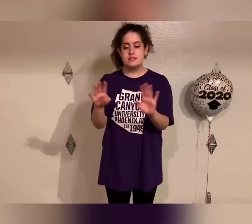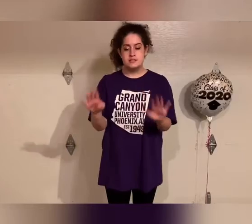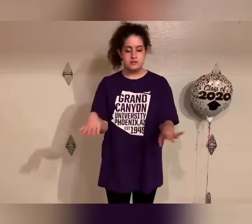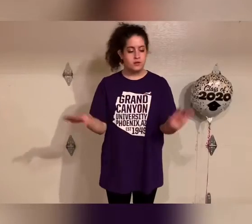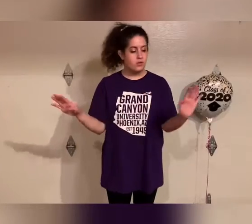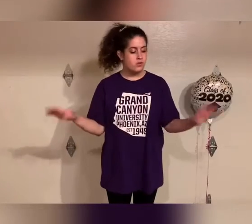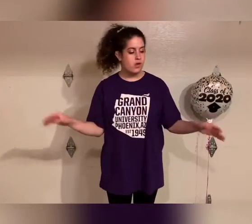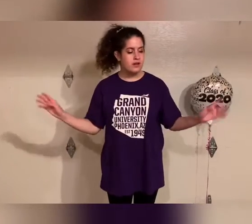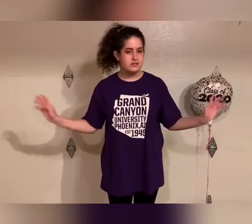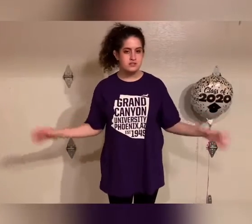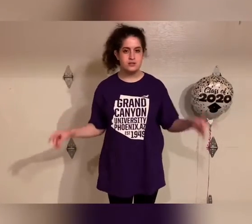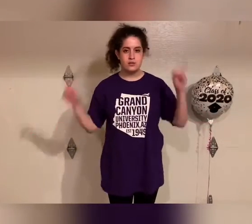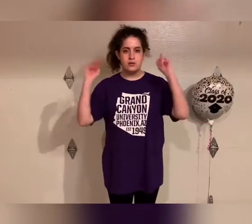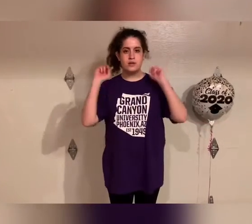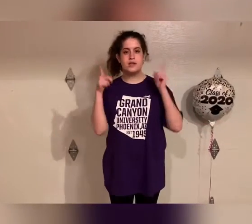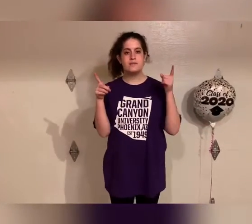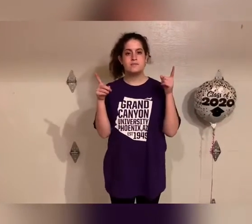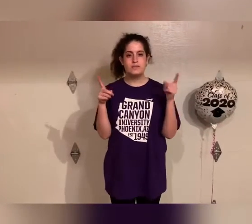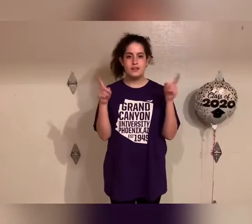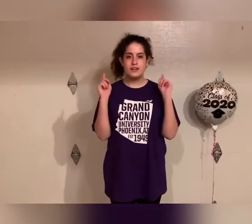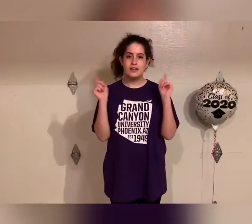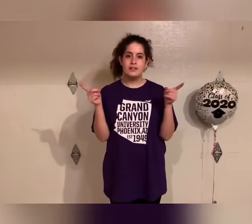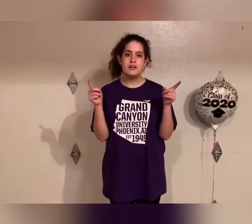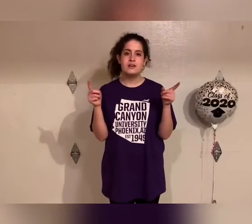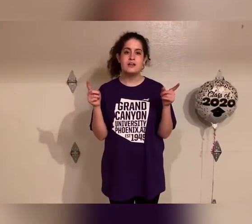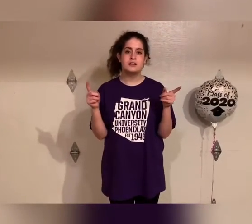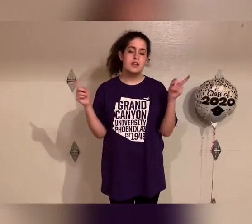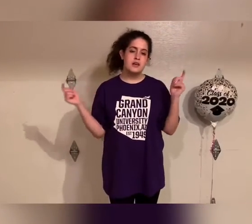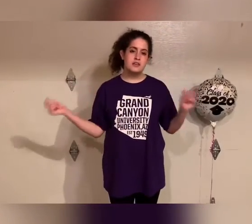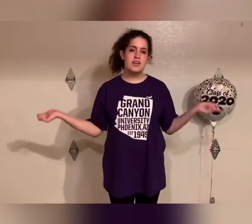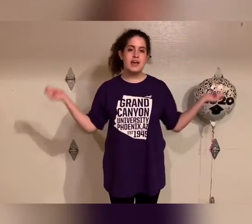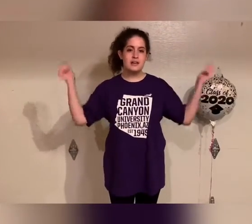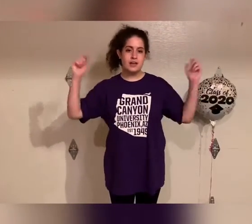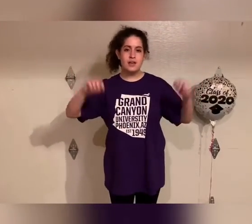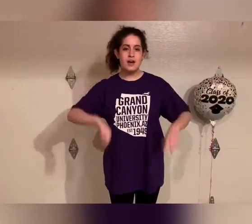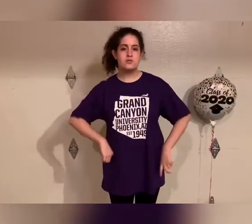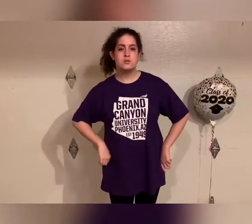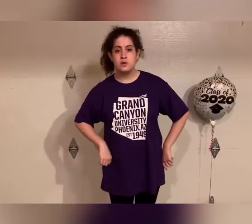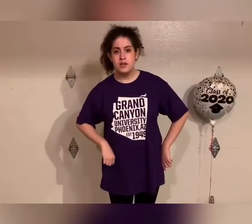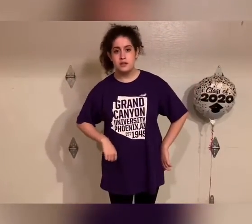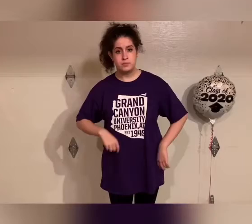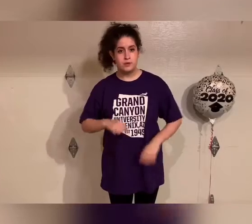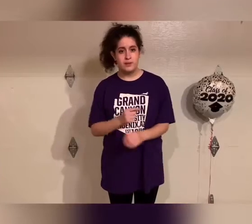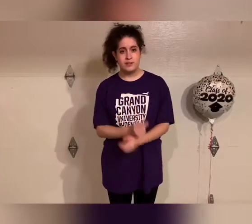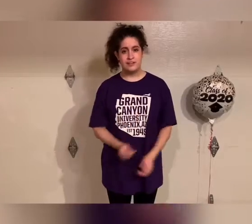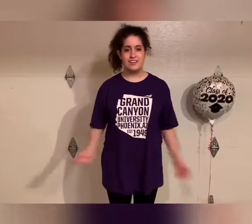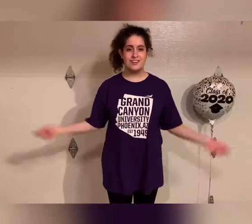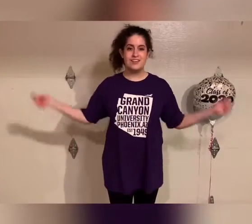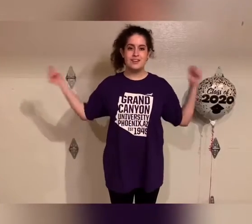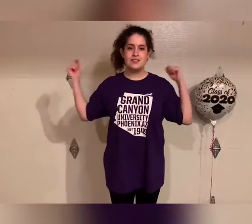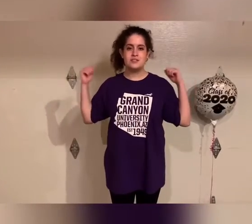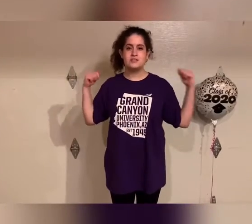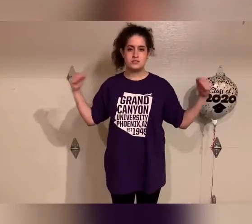Little ones to him belong, they are weak, but he is